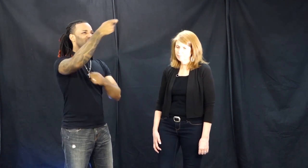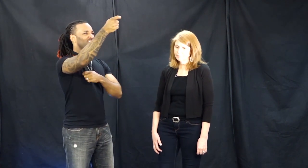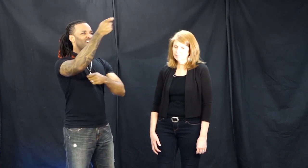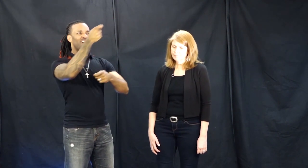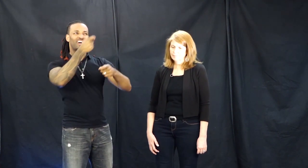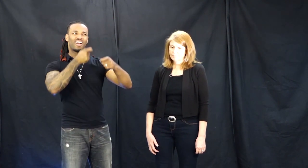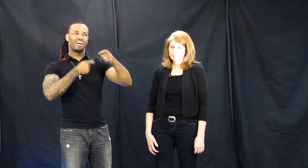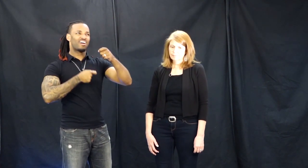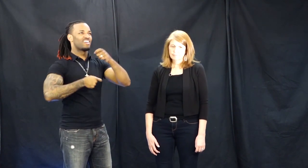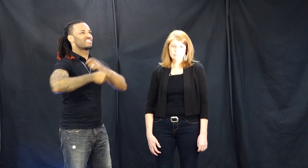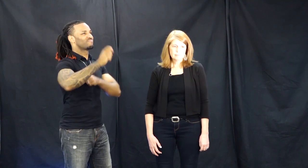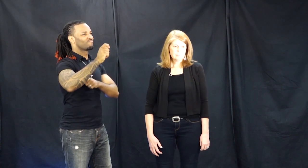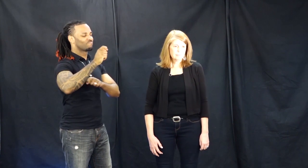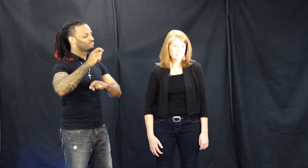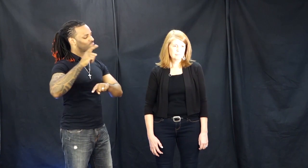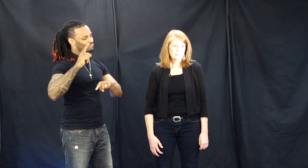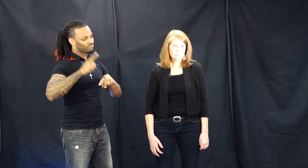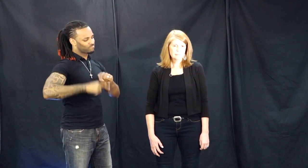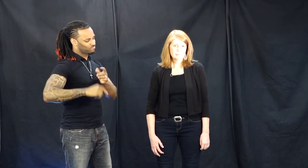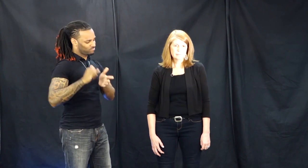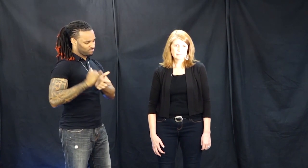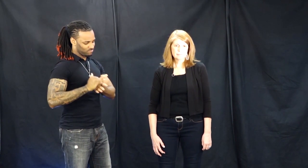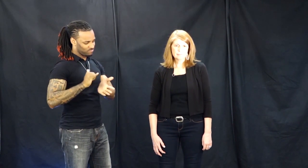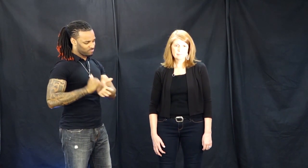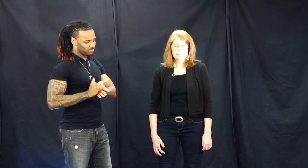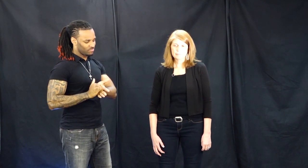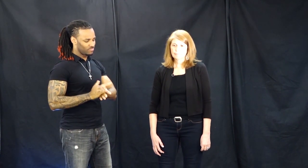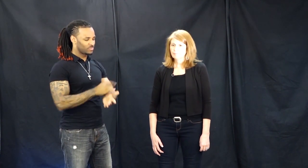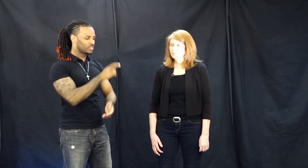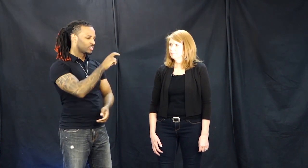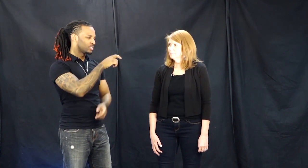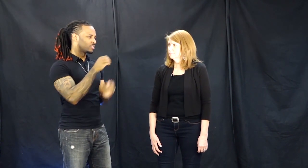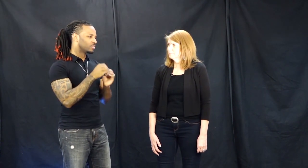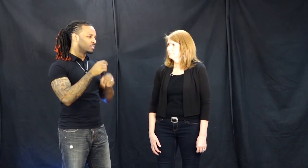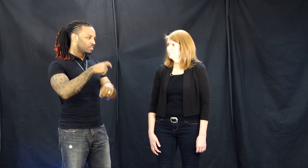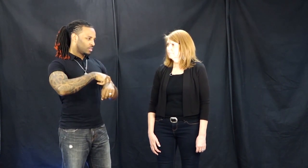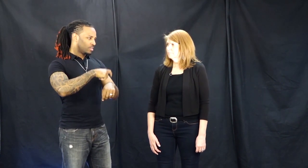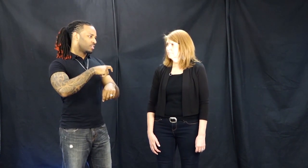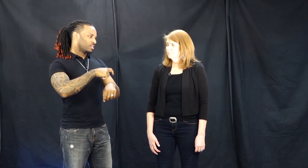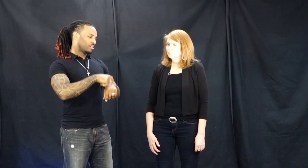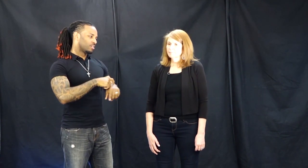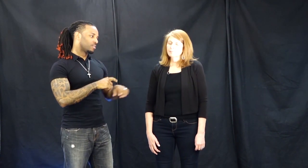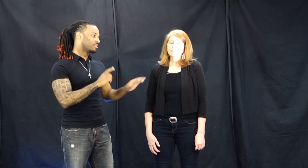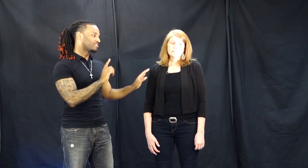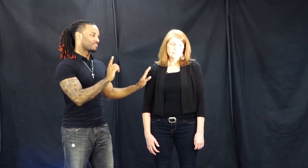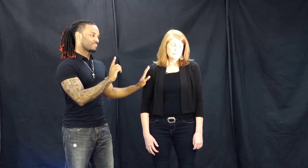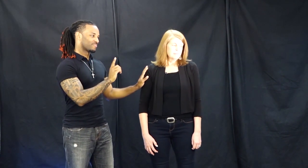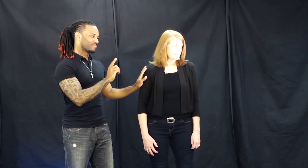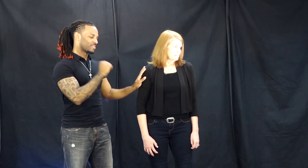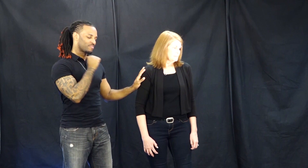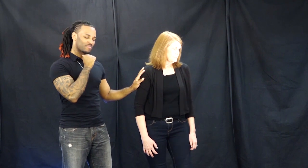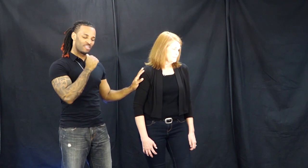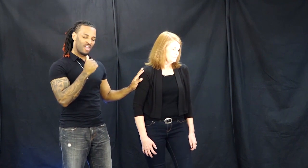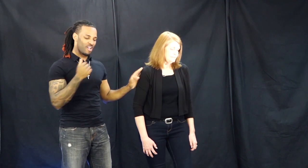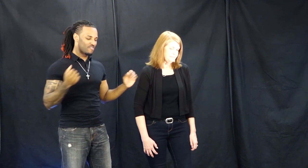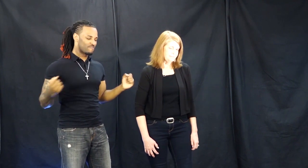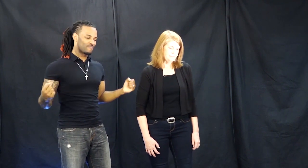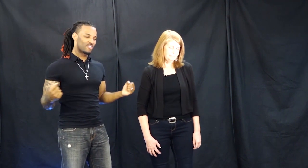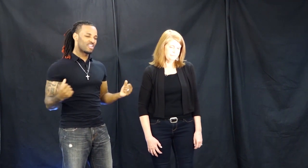no replacing what we've lost, and you need time, but I'm not